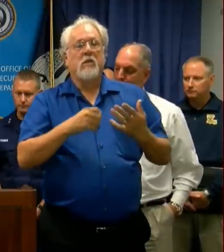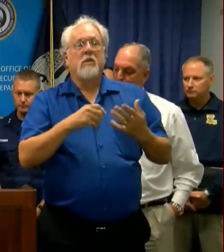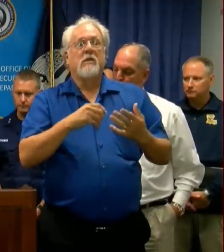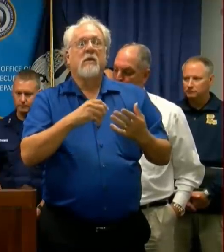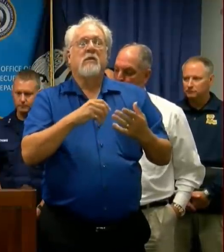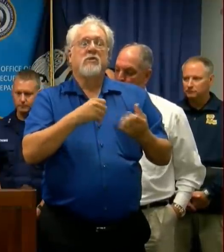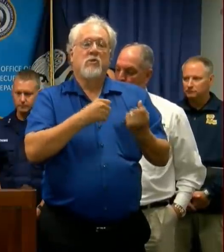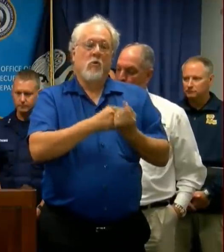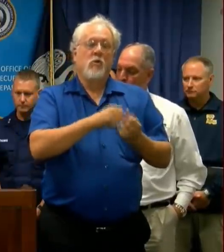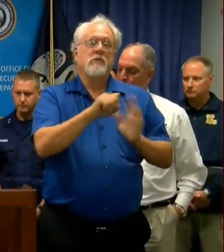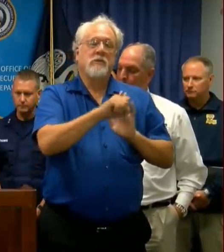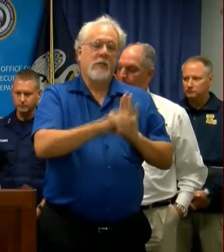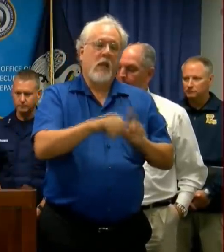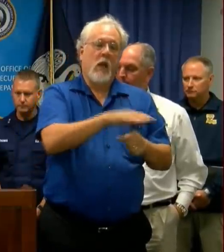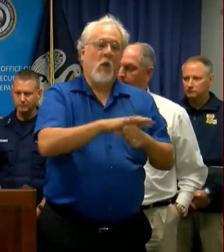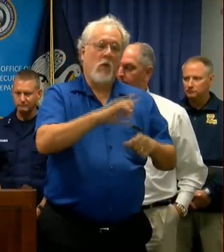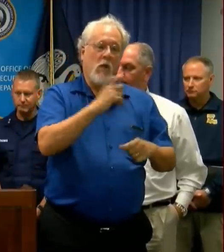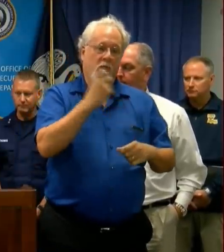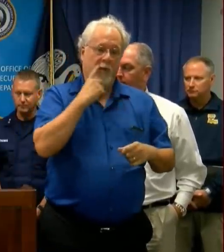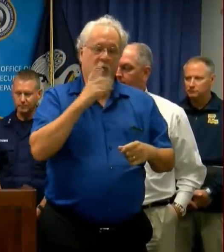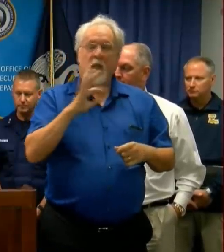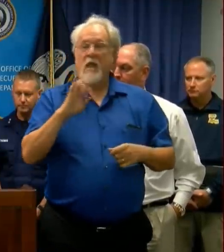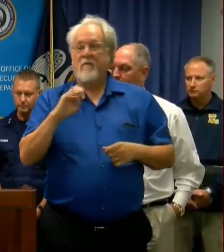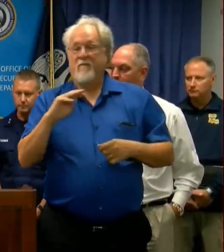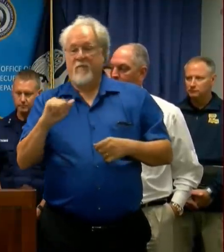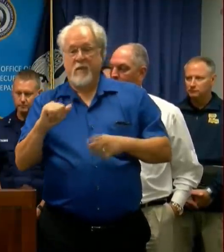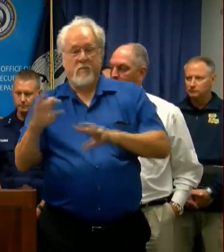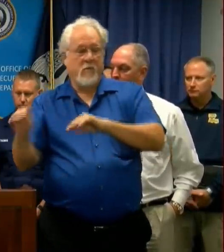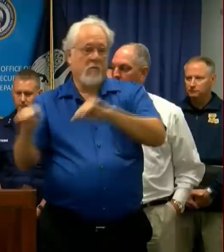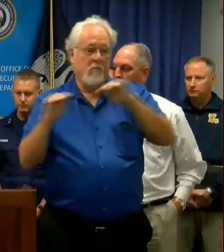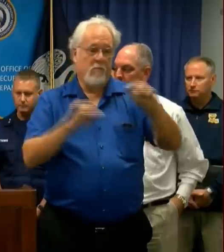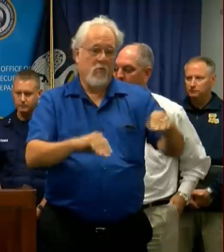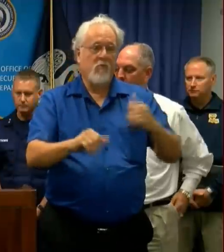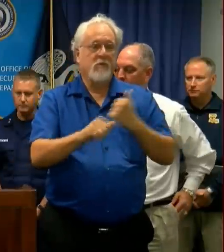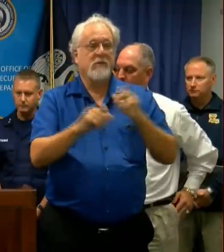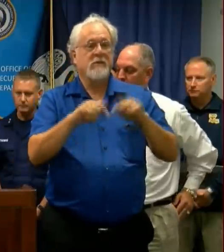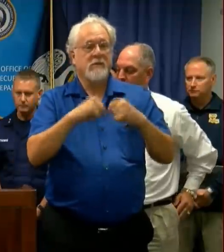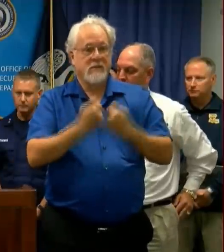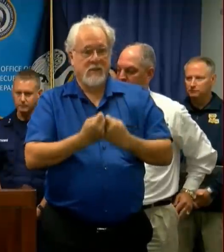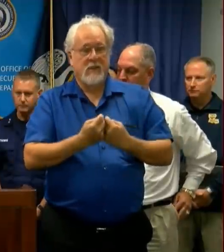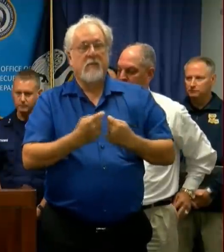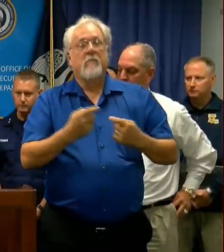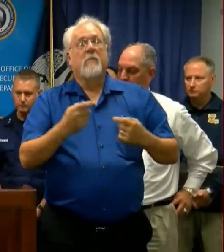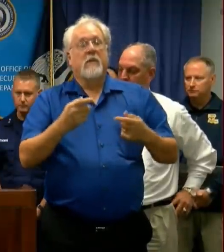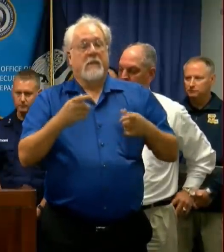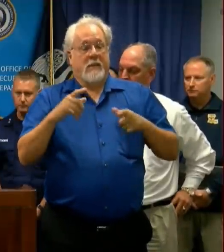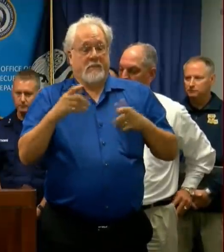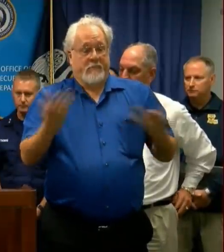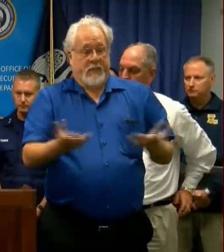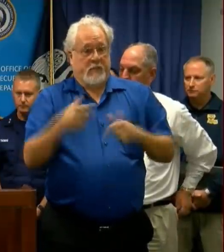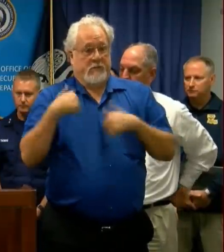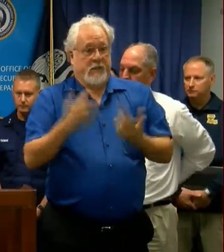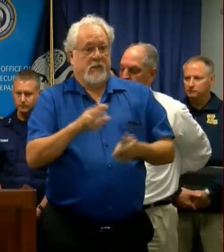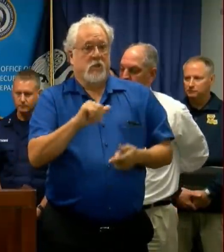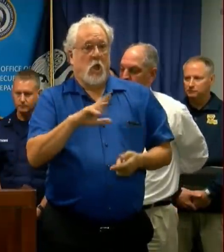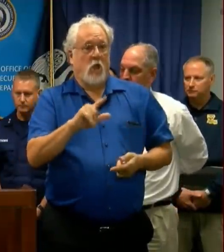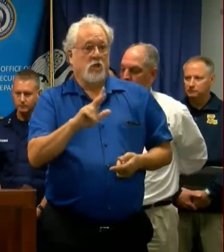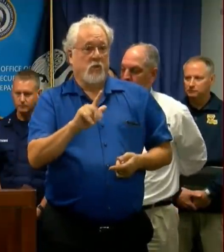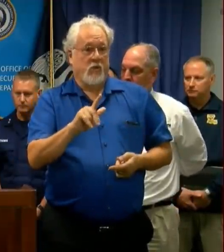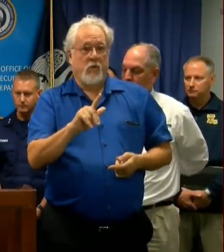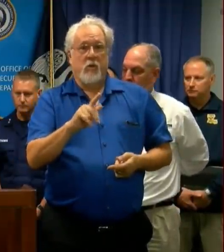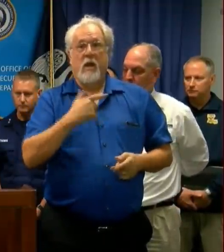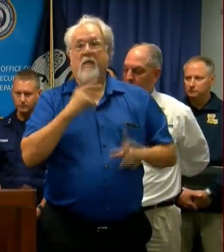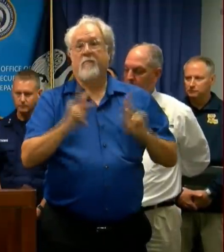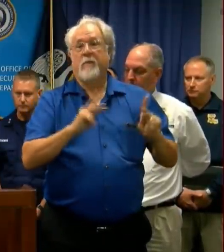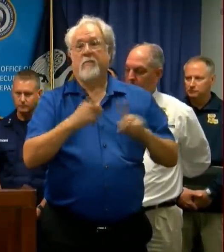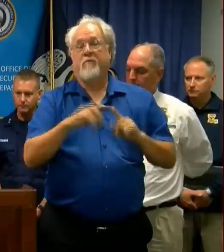governments. FEMA's repositioned Regional Incident Management Assistance Team and has been here since August 23rd. Currently have